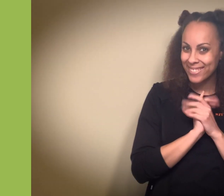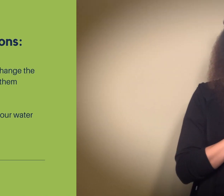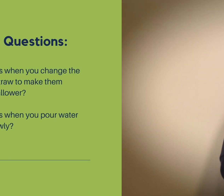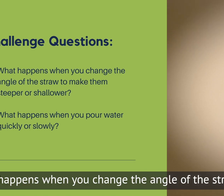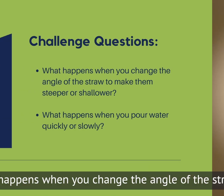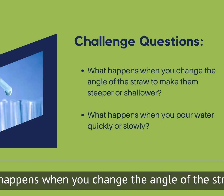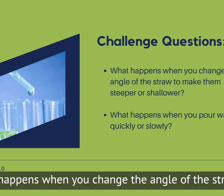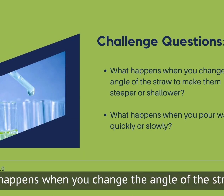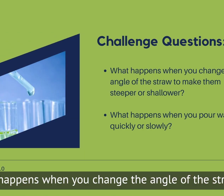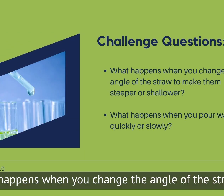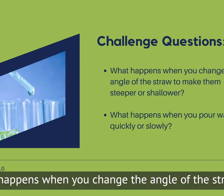own.